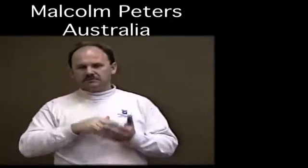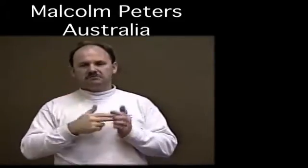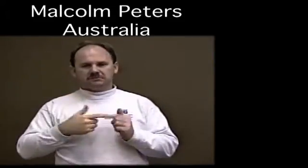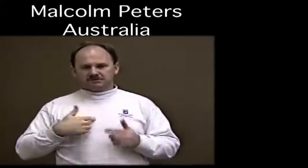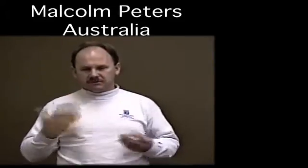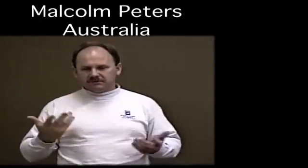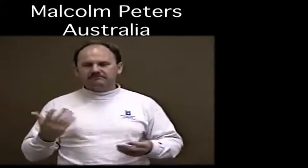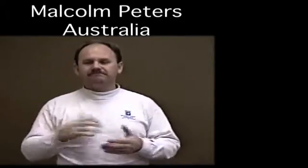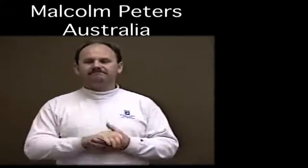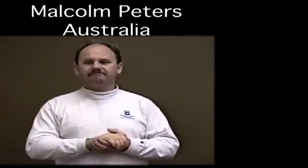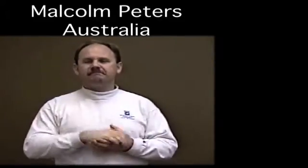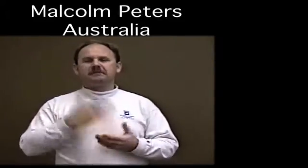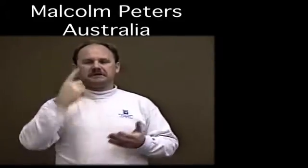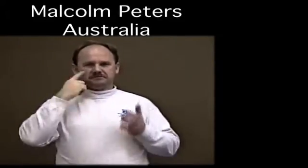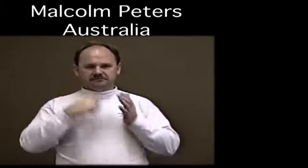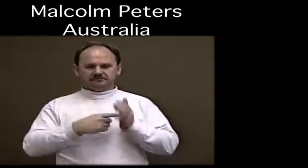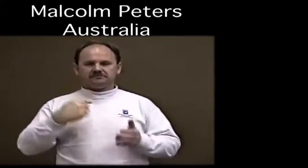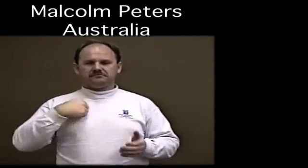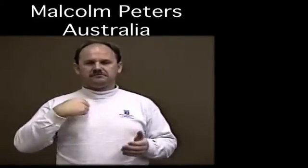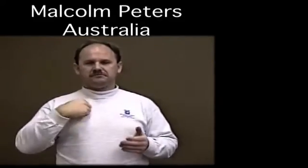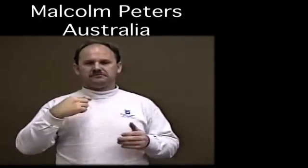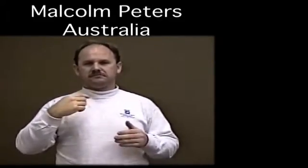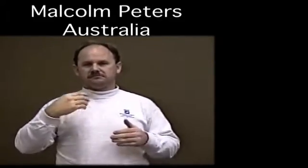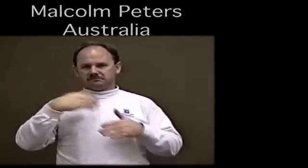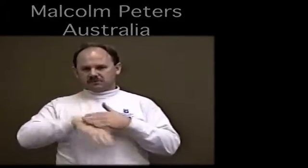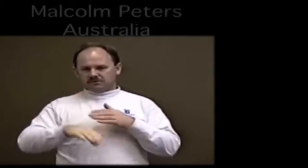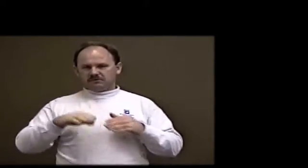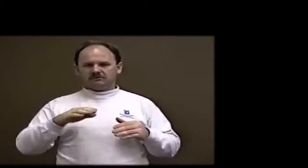Let me give you an example of what I think bilingualism means.